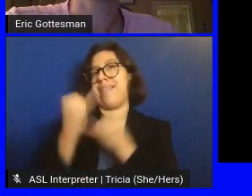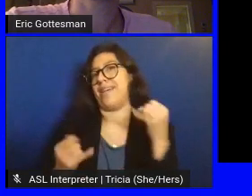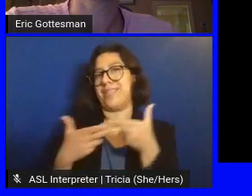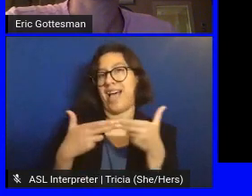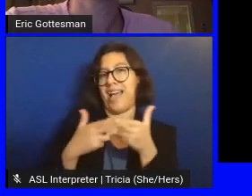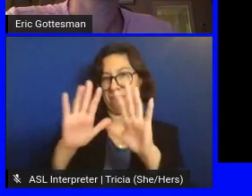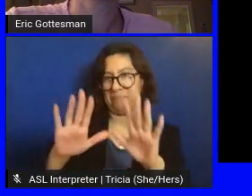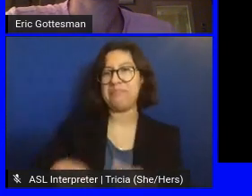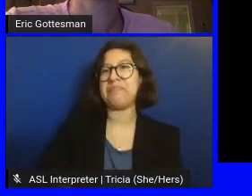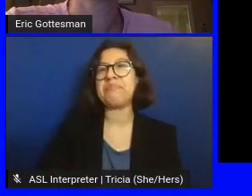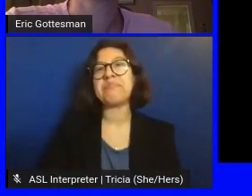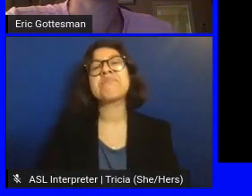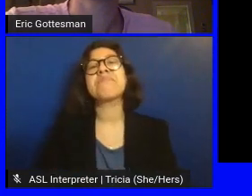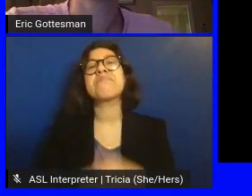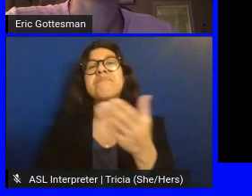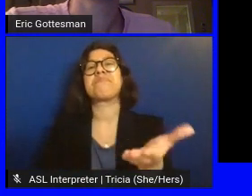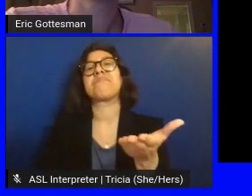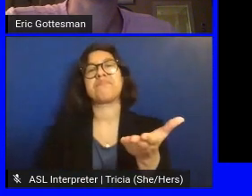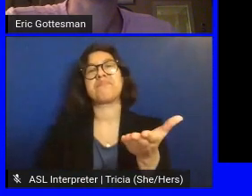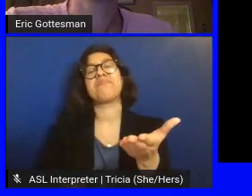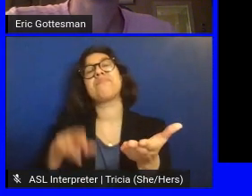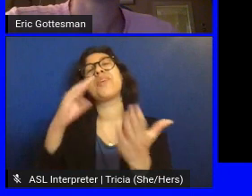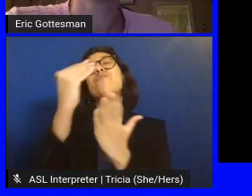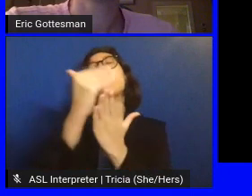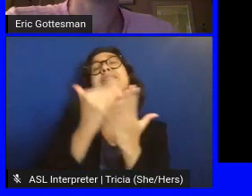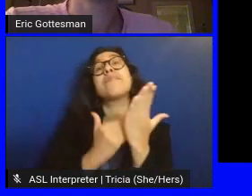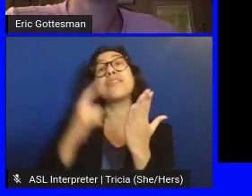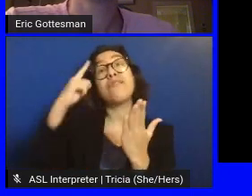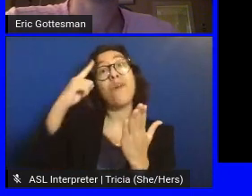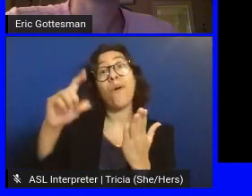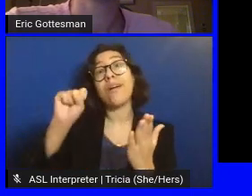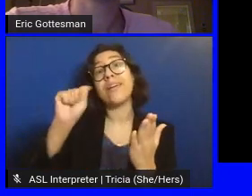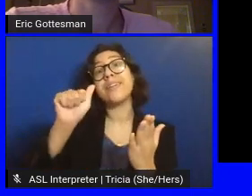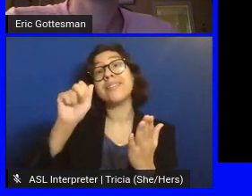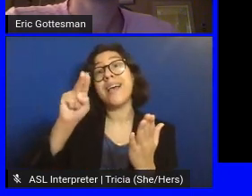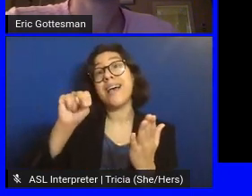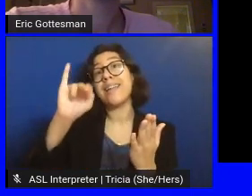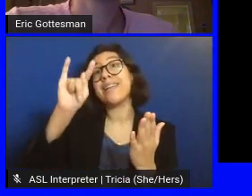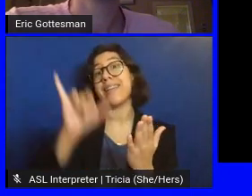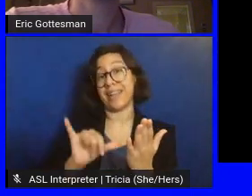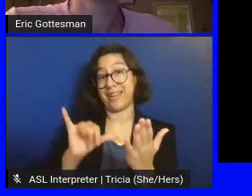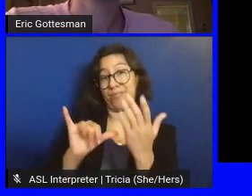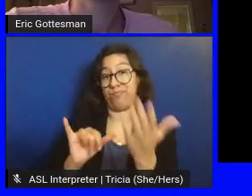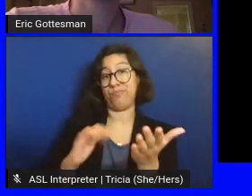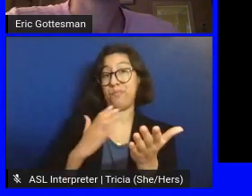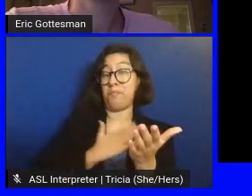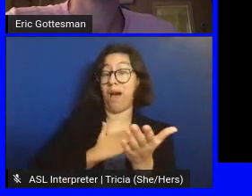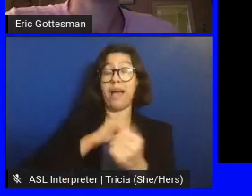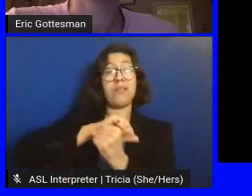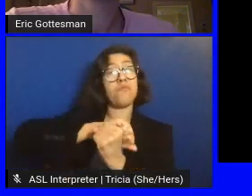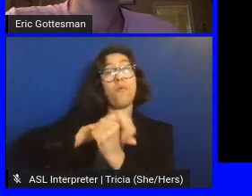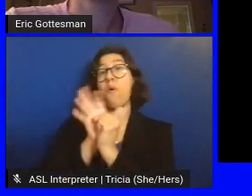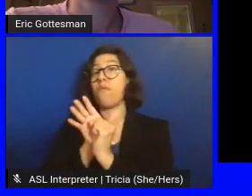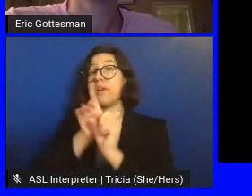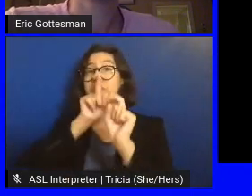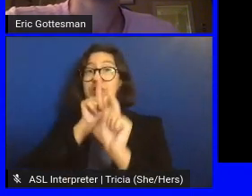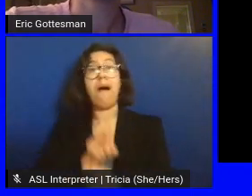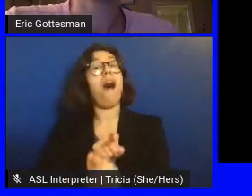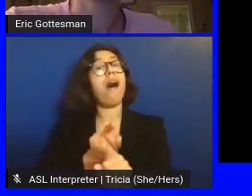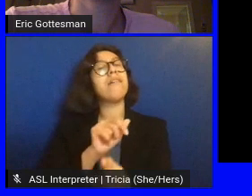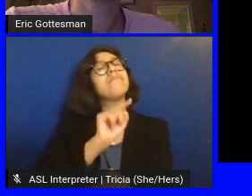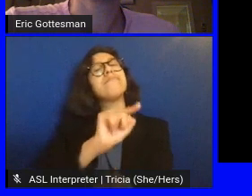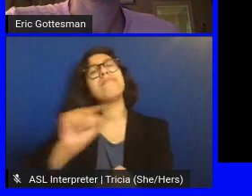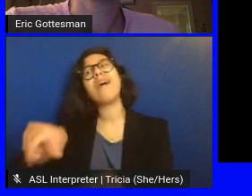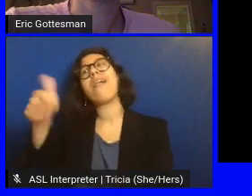worries, Recipes for Sanity, which is a hub now. Another one of my COVID responses, along with a lot of other